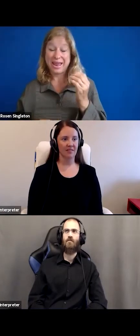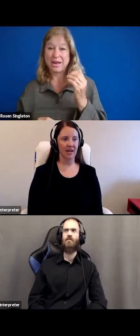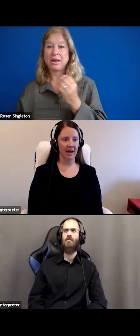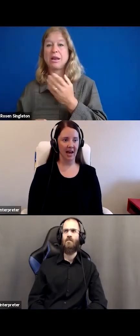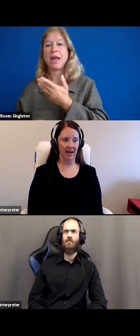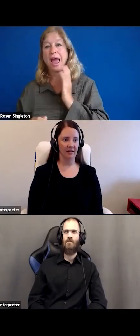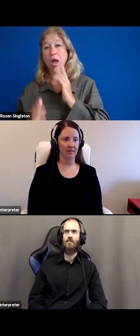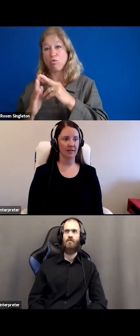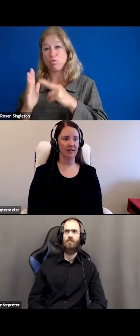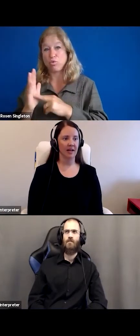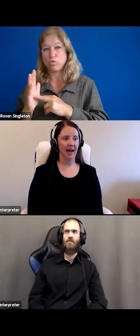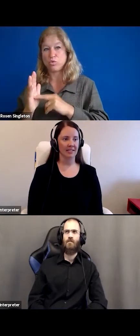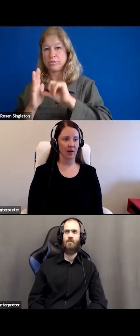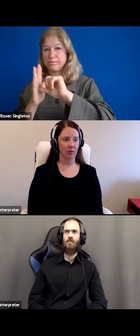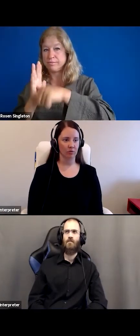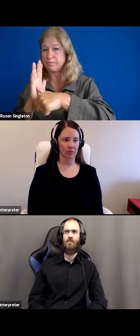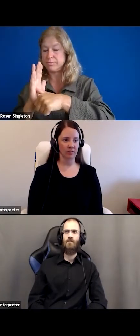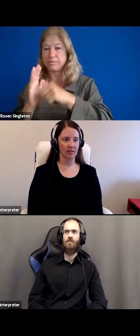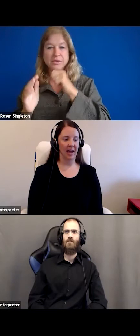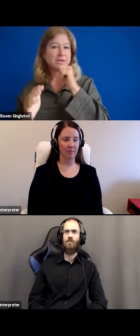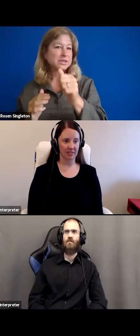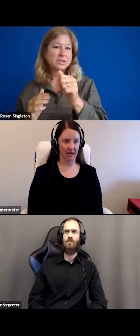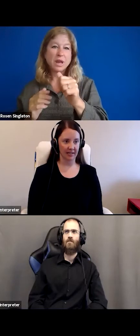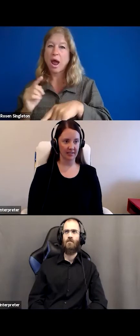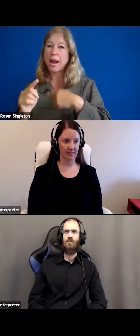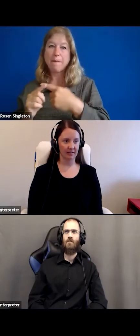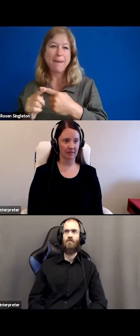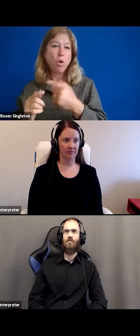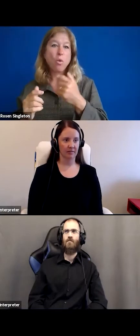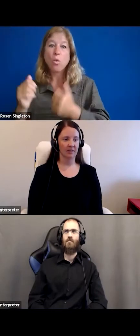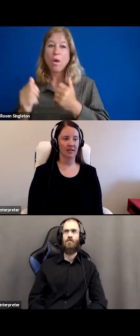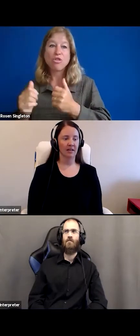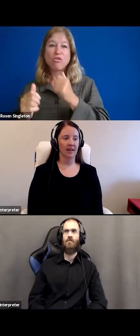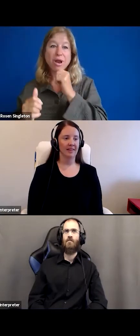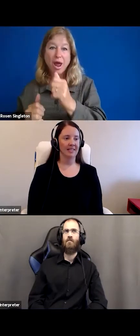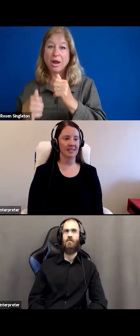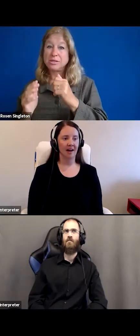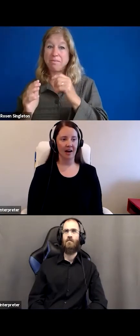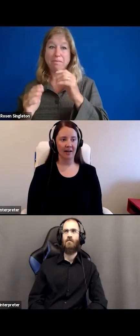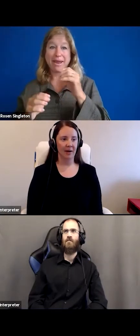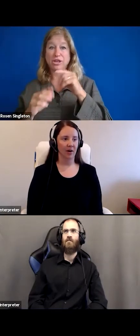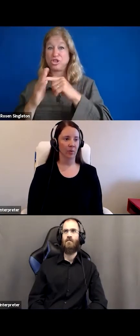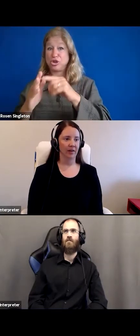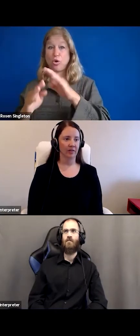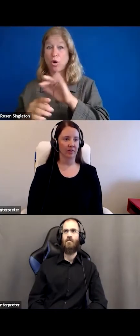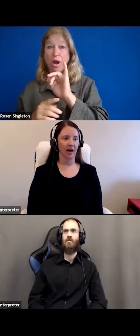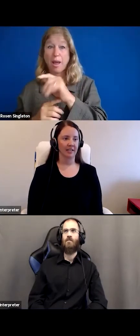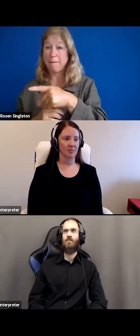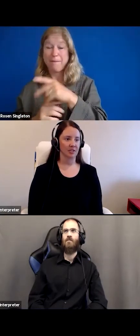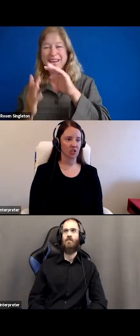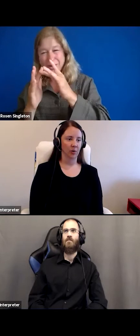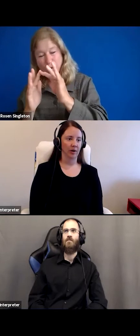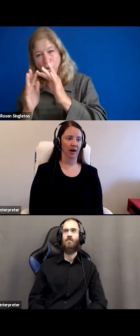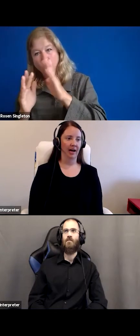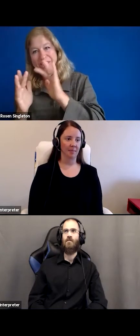The CVAA and our rules emphasize that it is not about whether or not it's